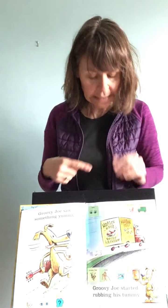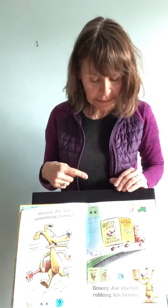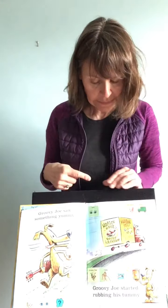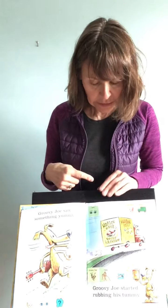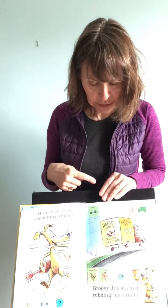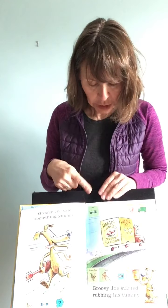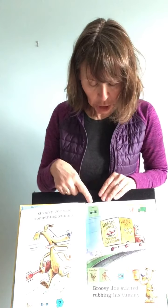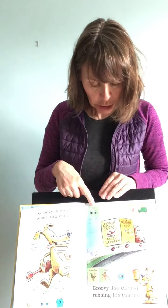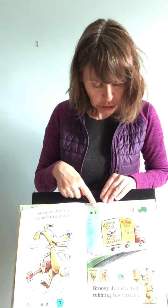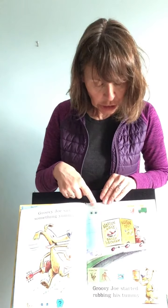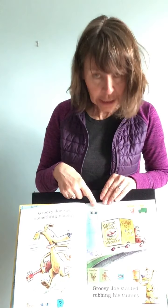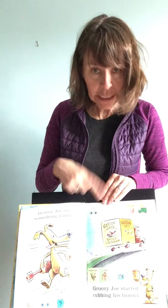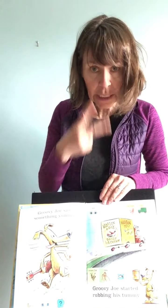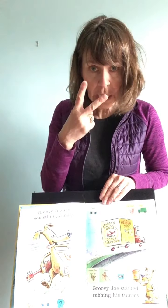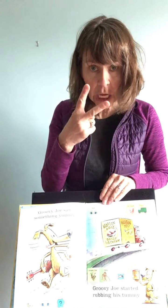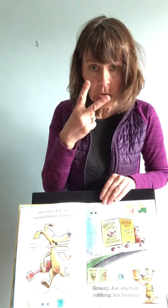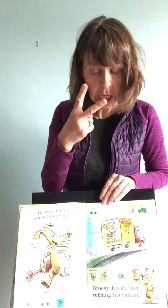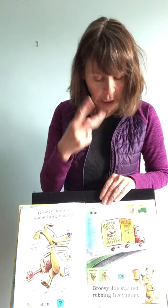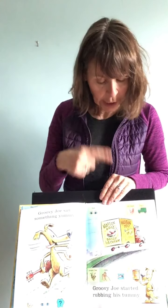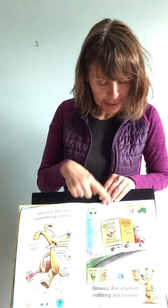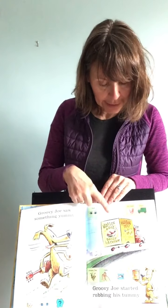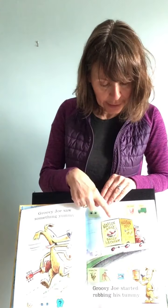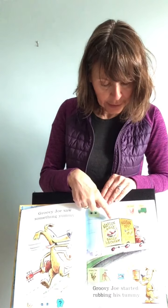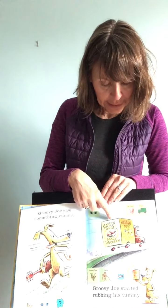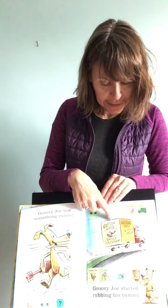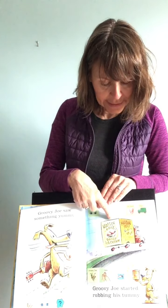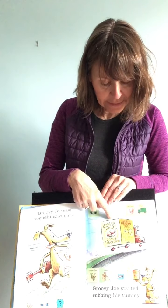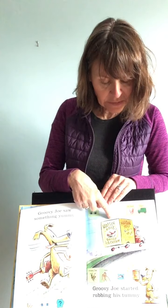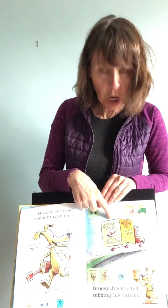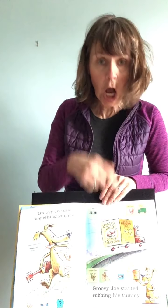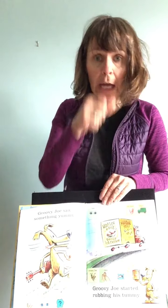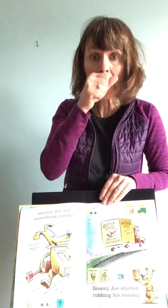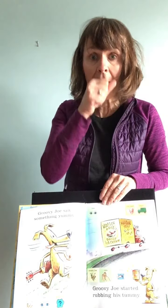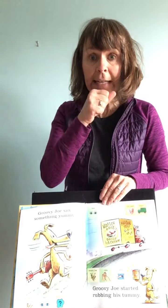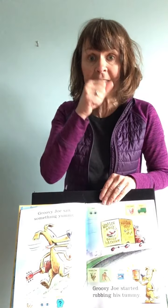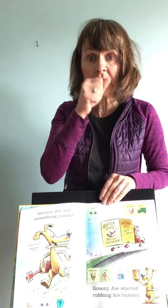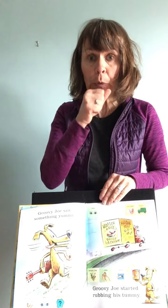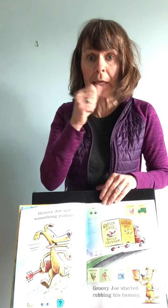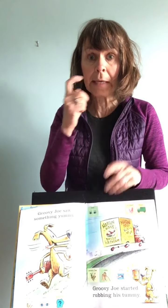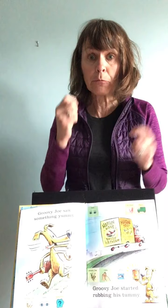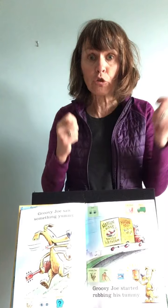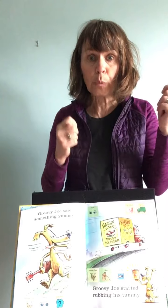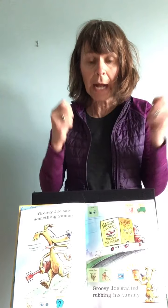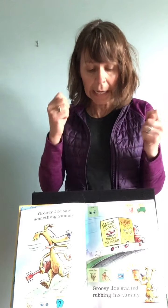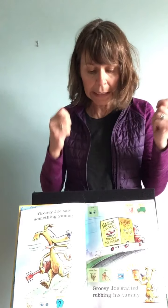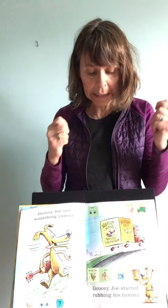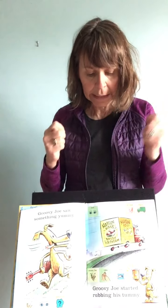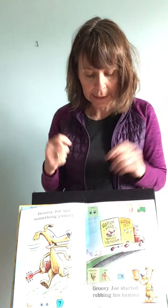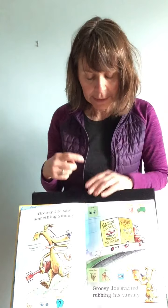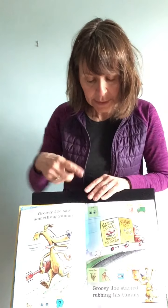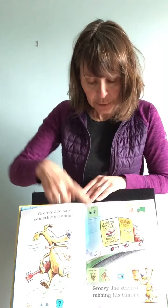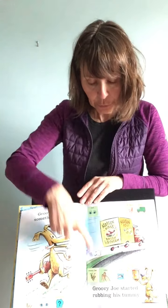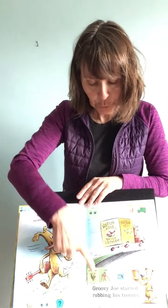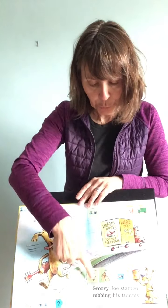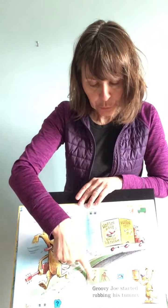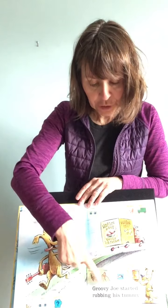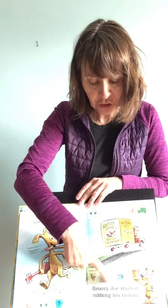sees. Look. He saw an ice cream truck. Groovy